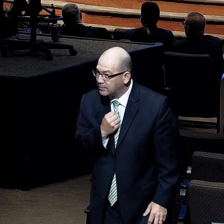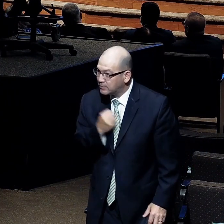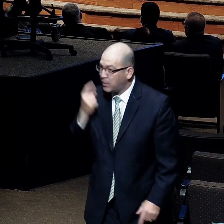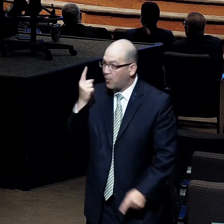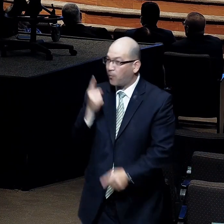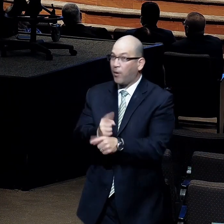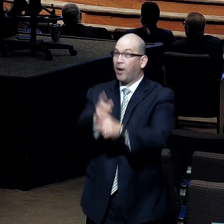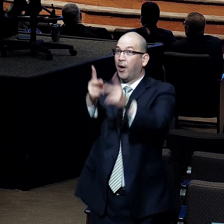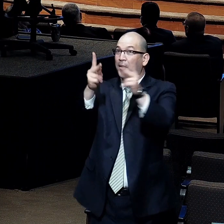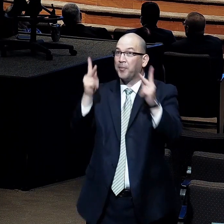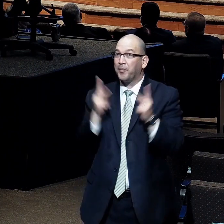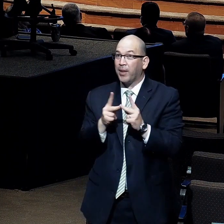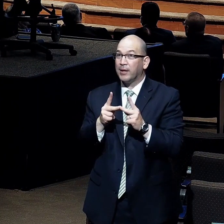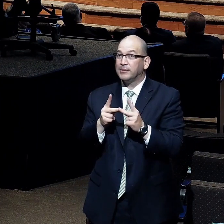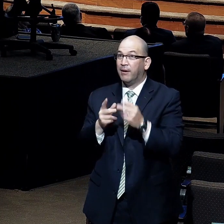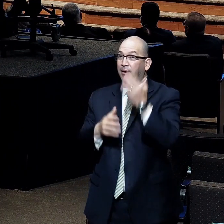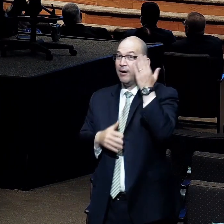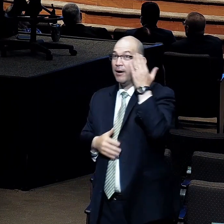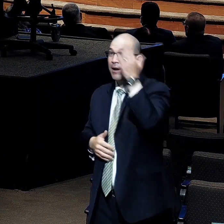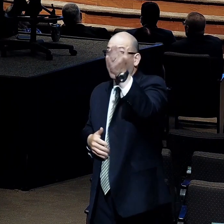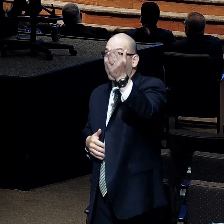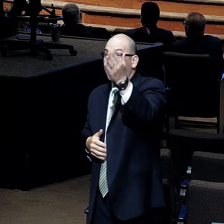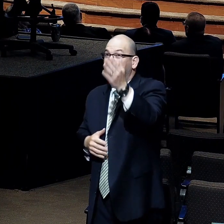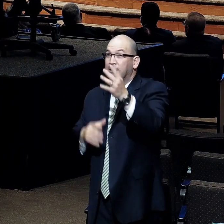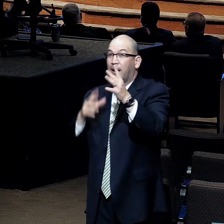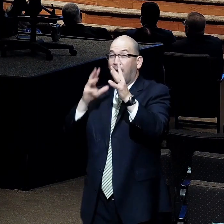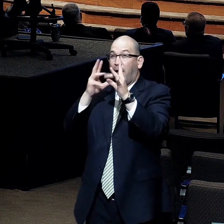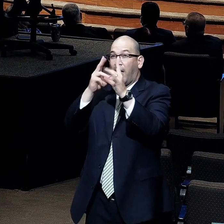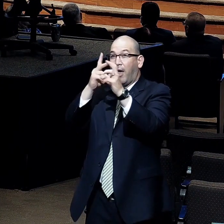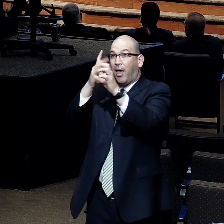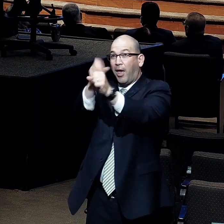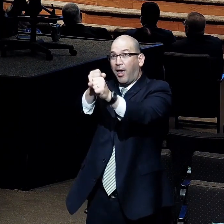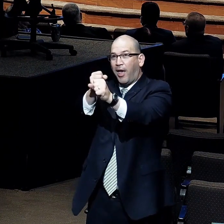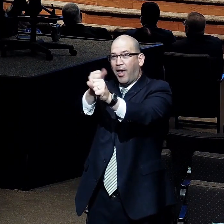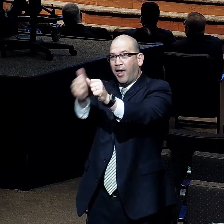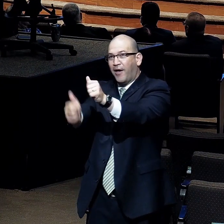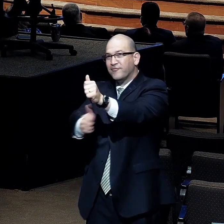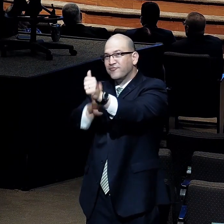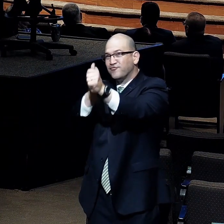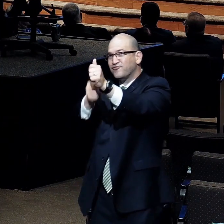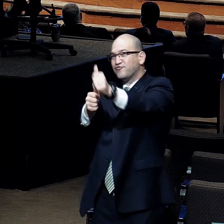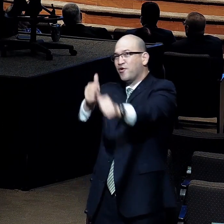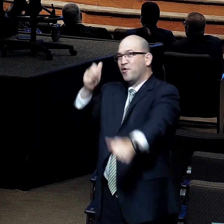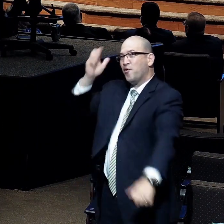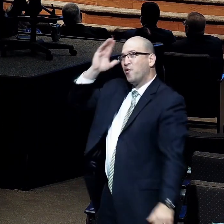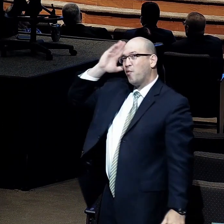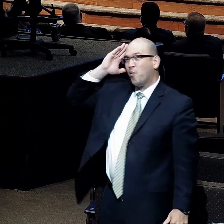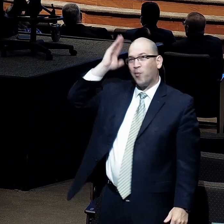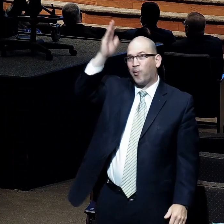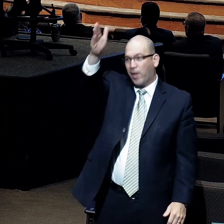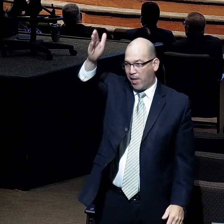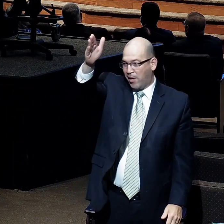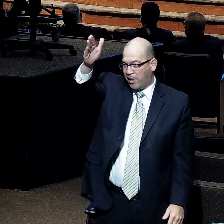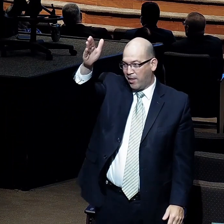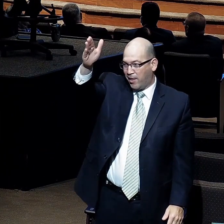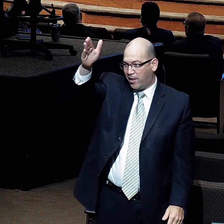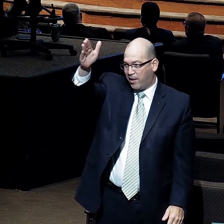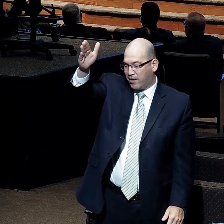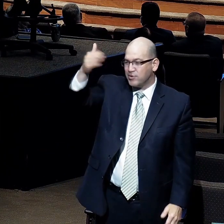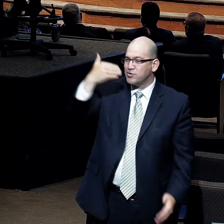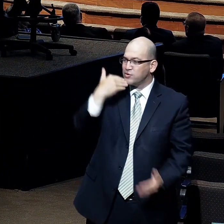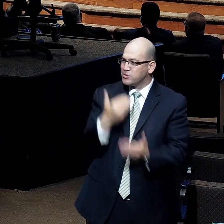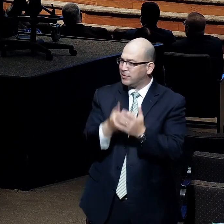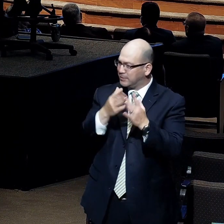so critical that you set your affections on the eternal like we just saw. It is so critical that you live your life, you put your affections